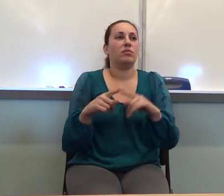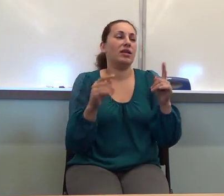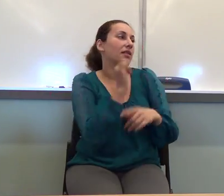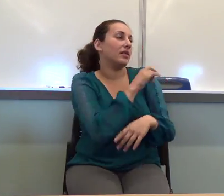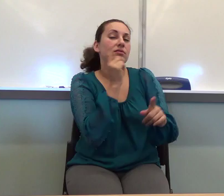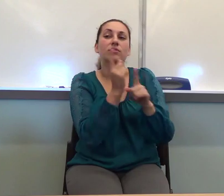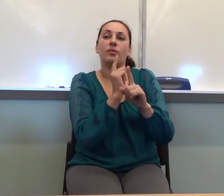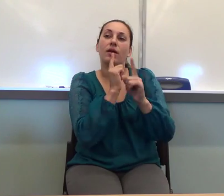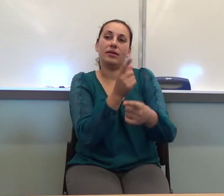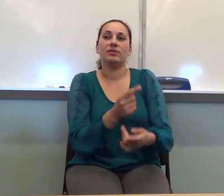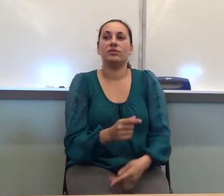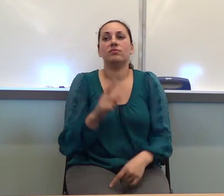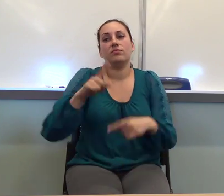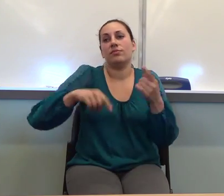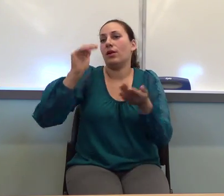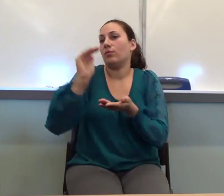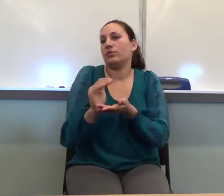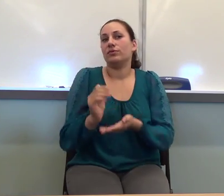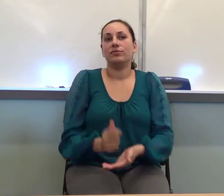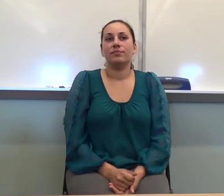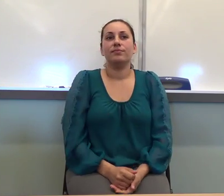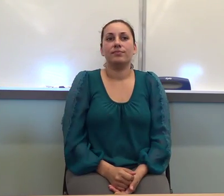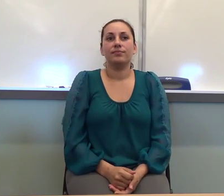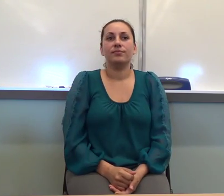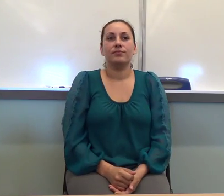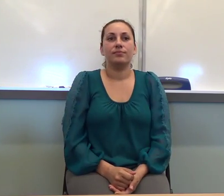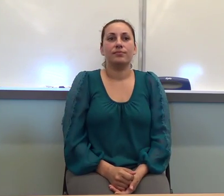Okay, still in 5.1, anything else?